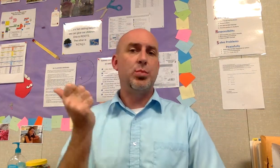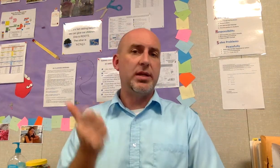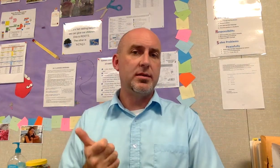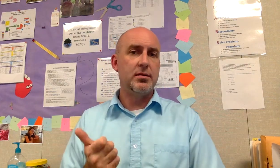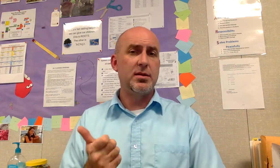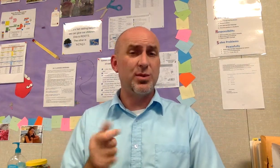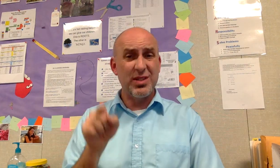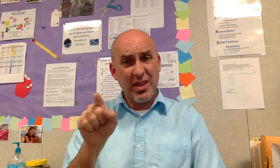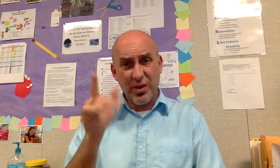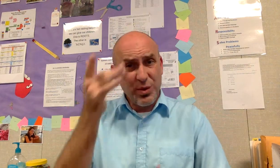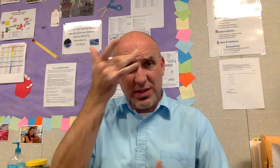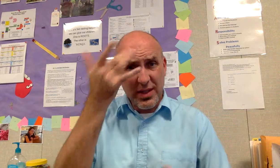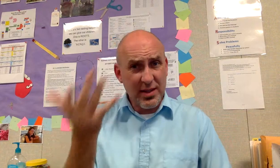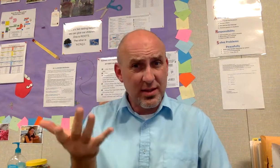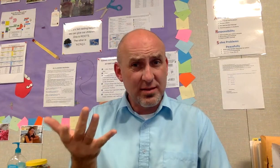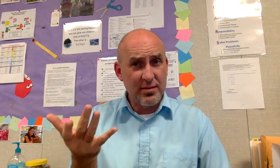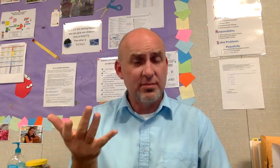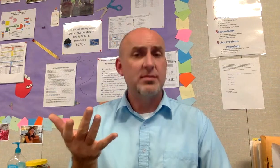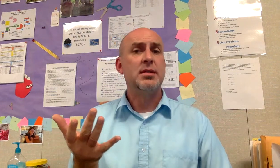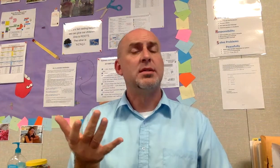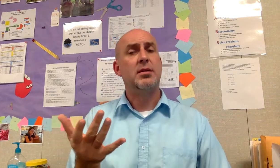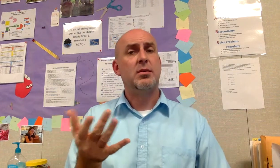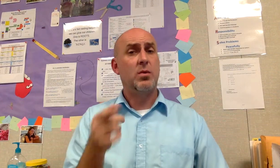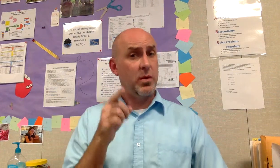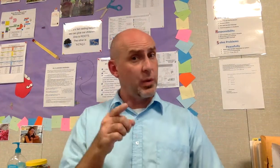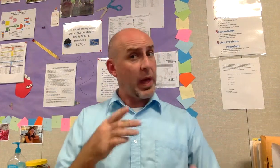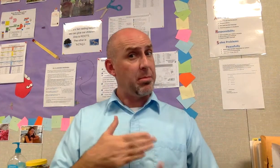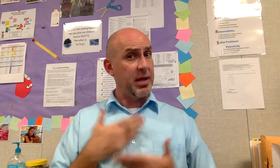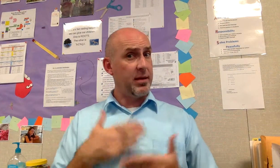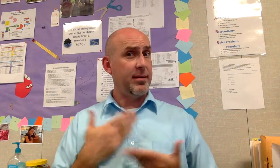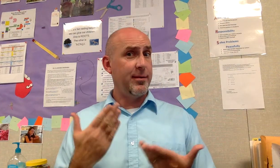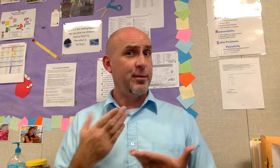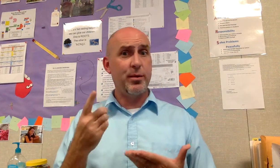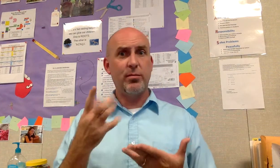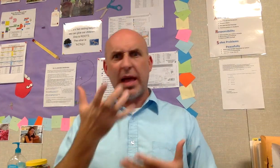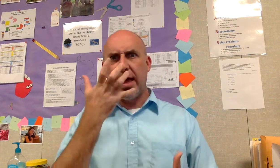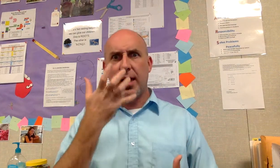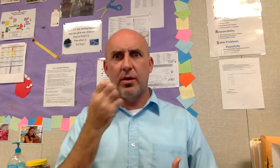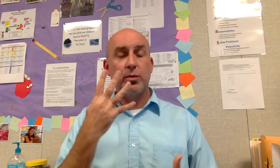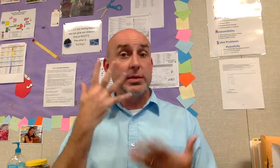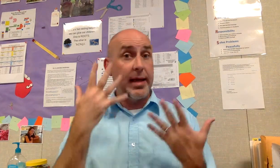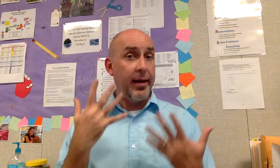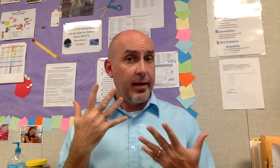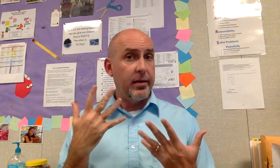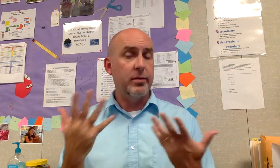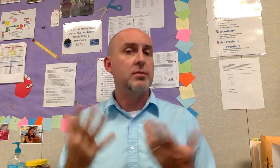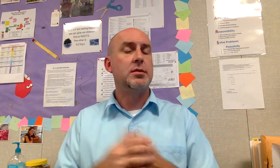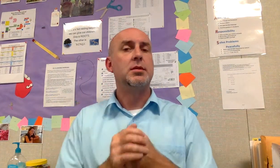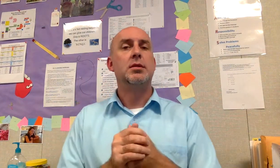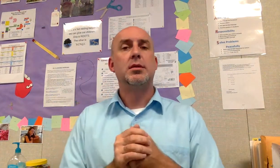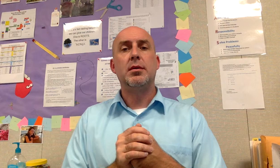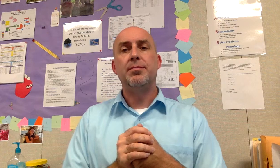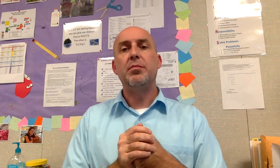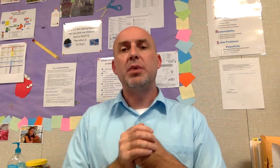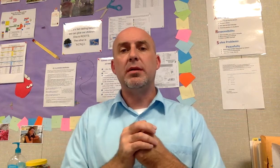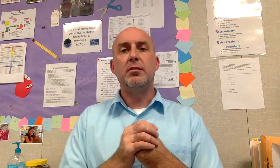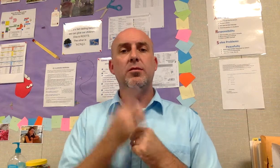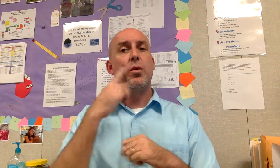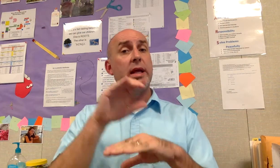omitted. So we just sign, are you sick? Or are you happy? Or are you mad? Are you sad? But for